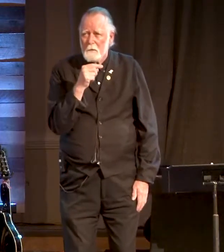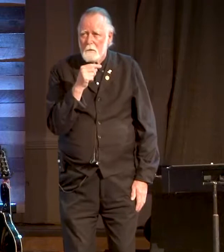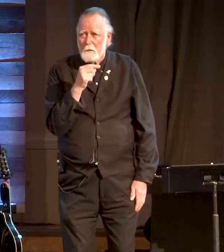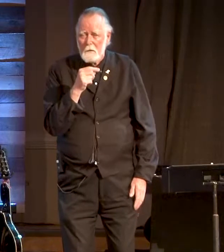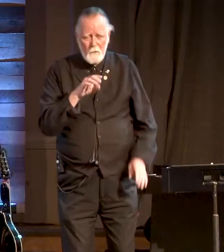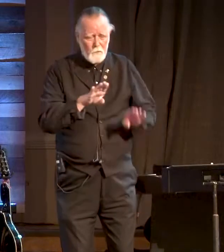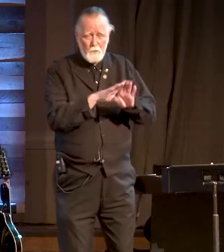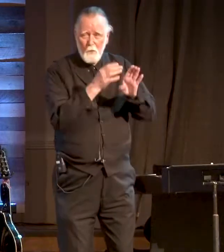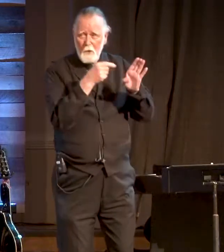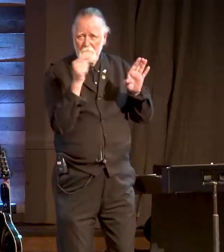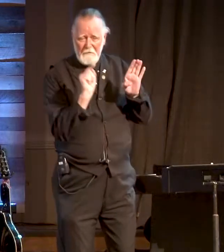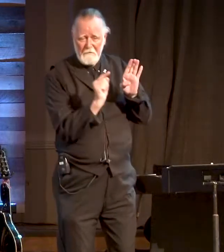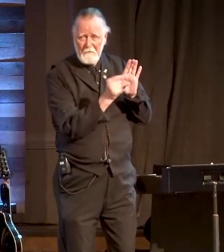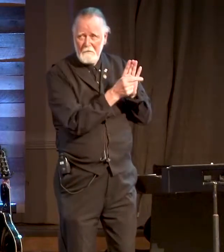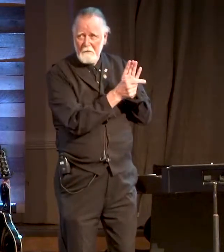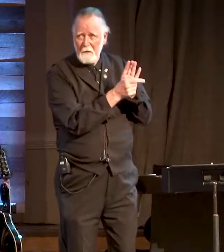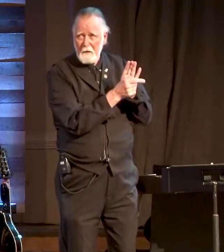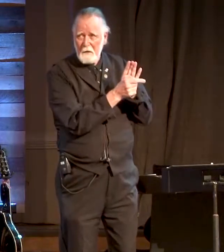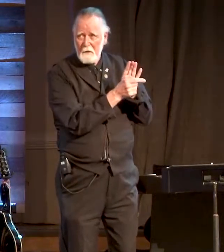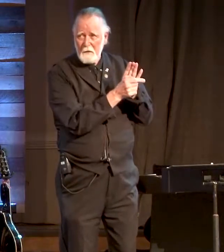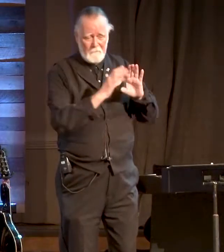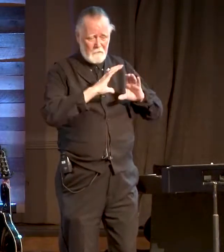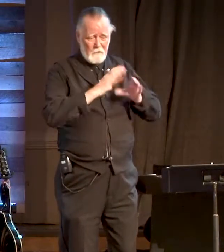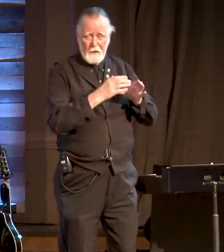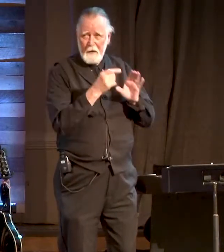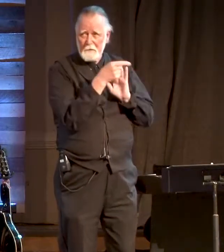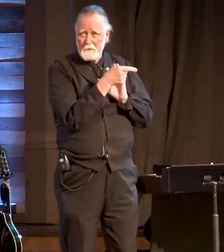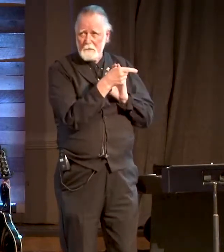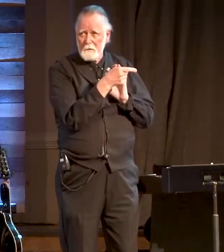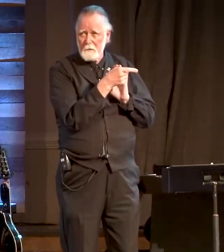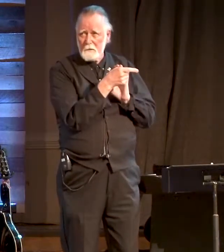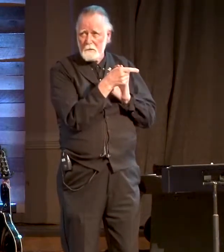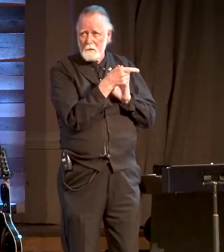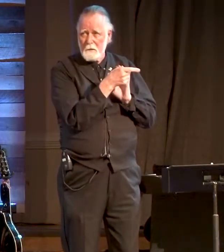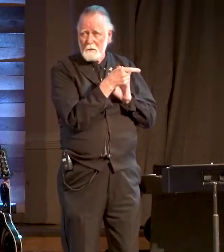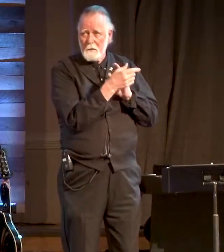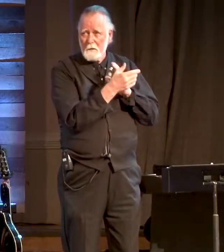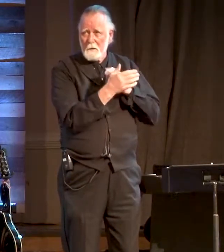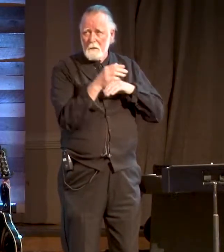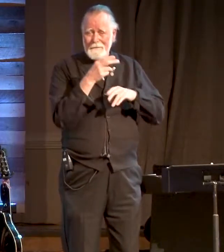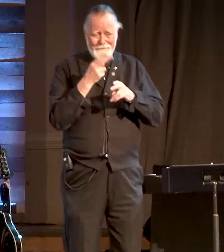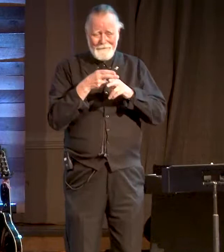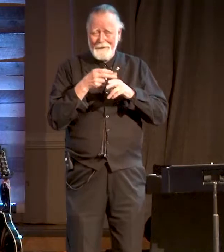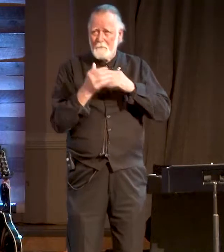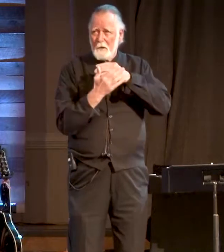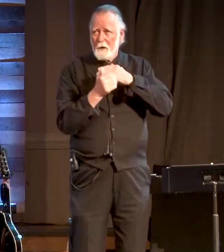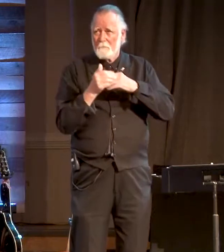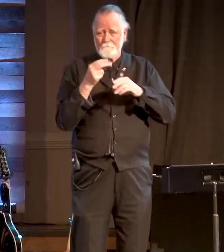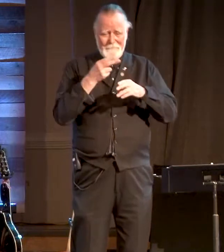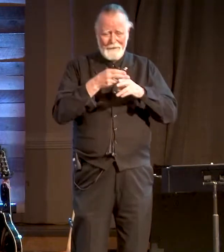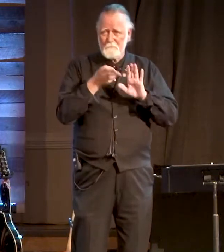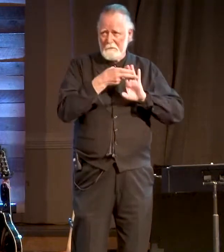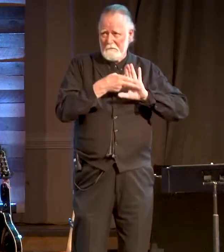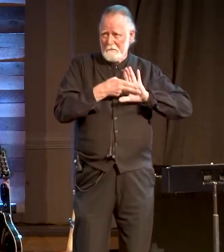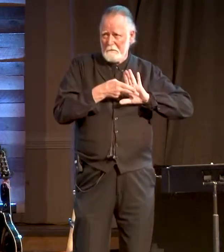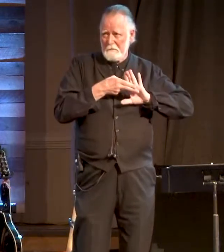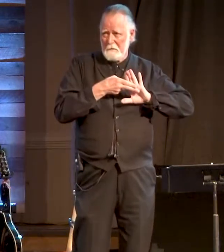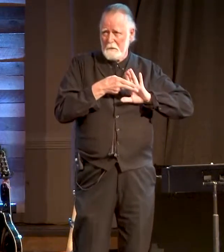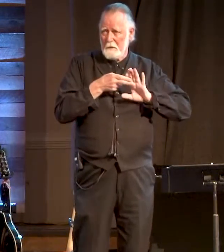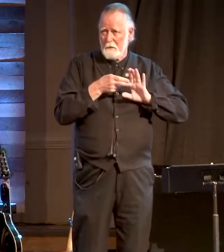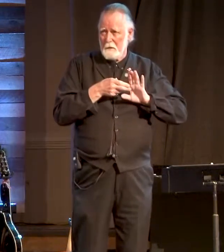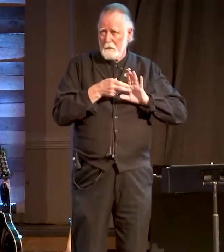the door and to class, but also get the word out that the children's ministry has